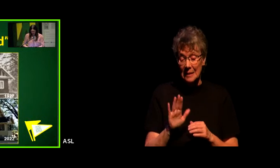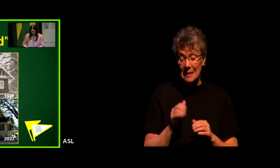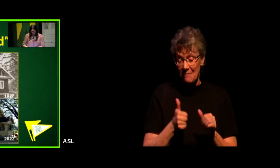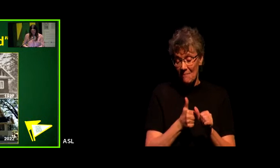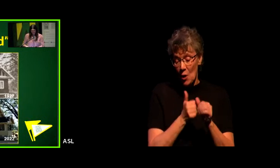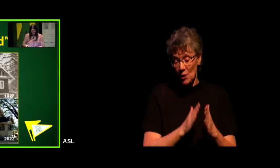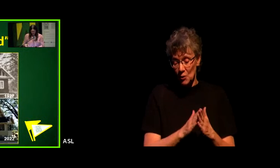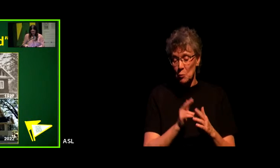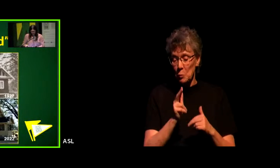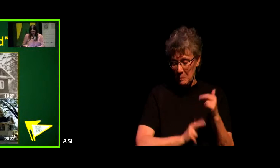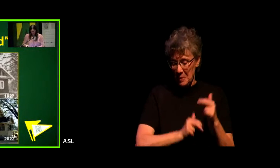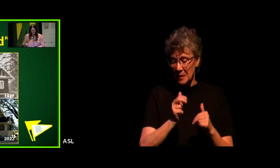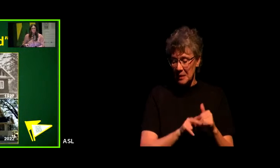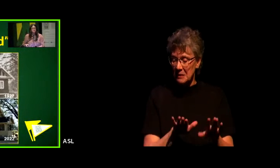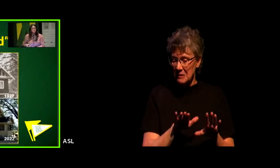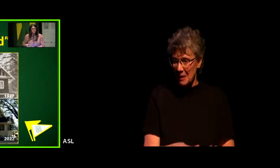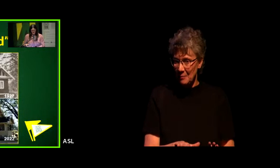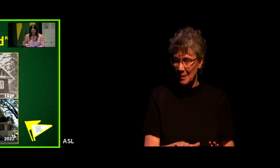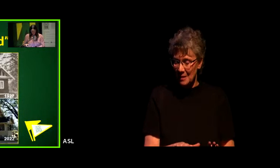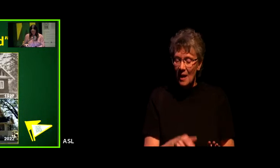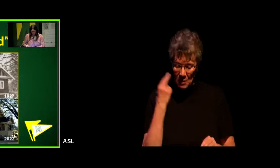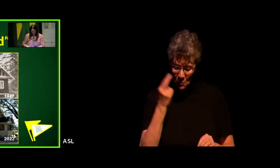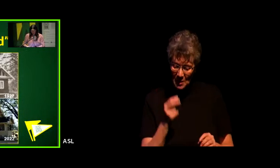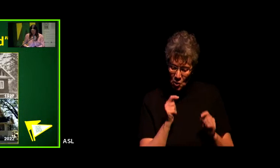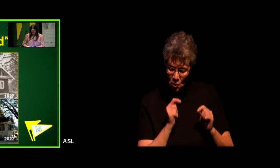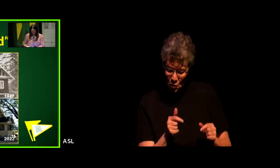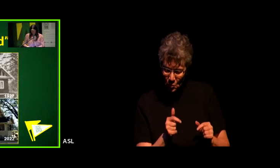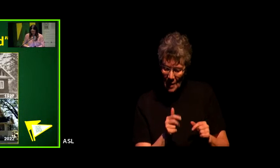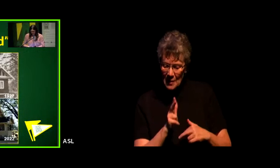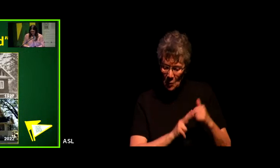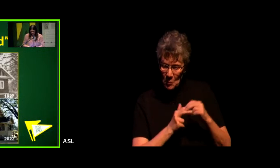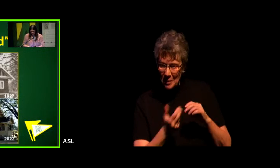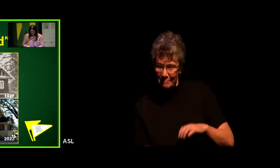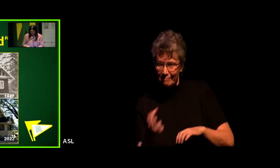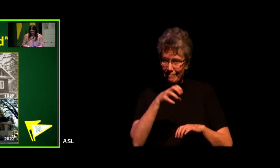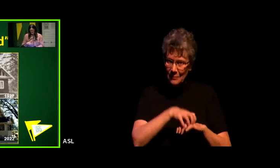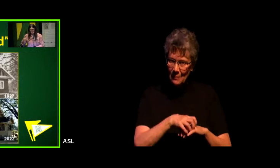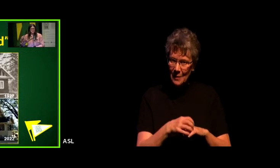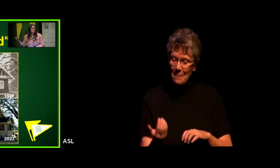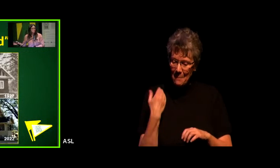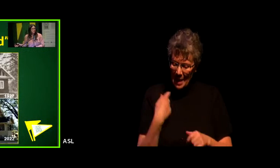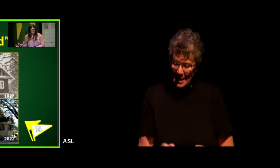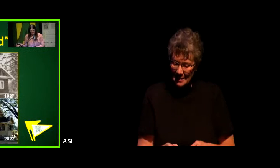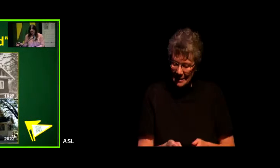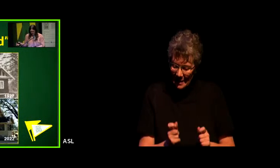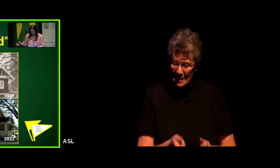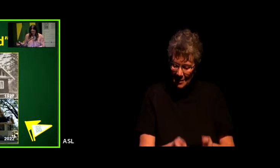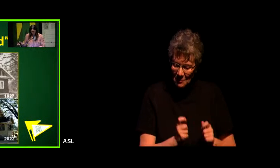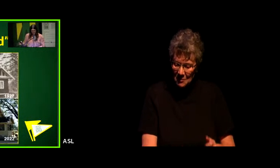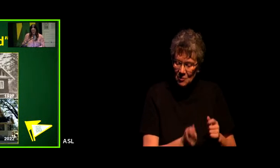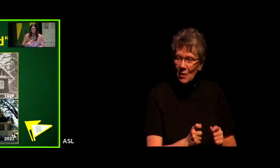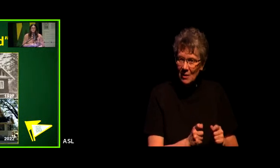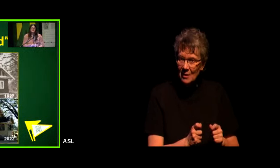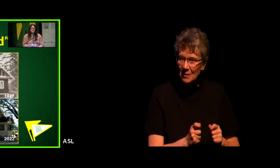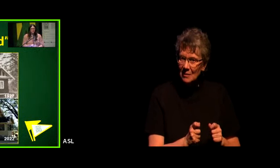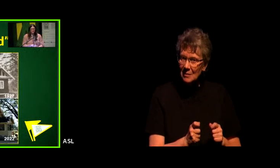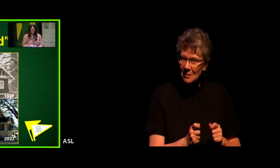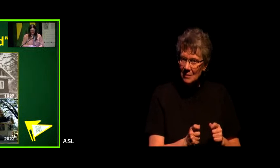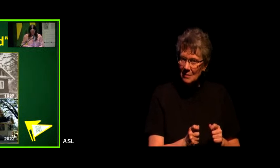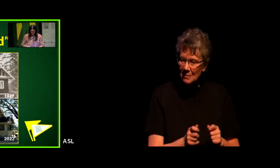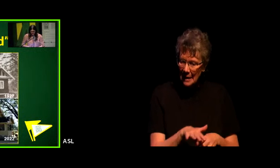top of some of the Snuneymuxw Nation's archaeological sites. In the house, they were digging into shellmen in some areas, there were petroglyphs in